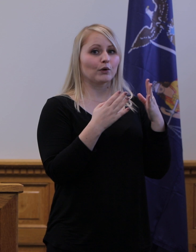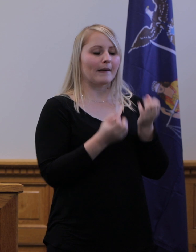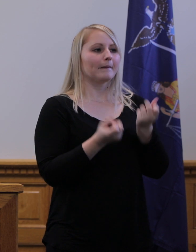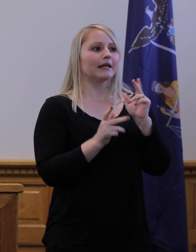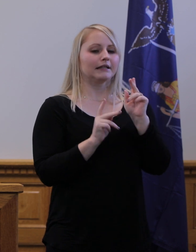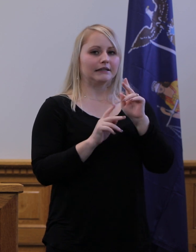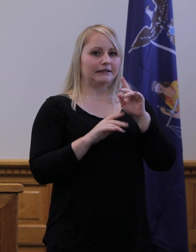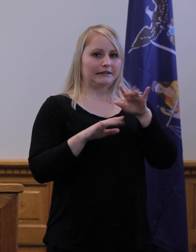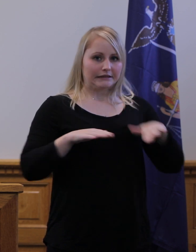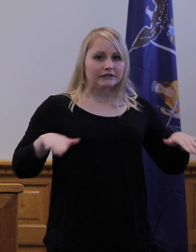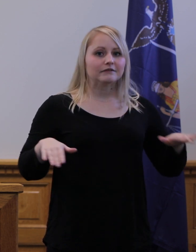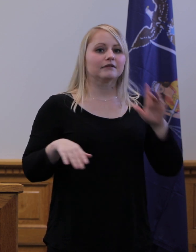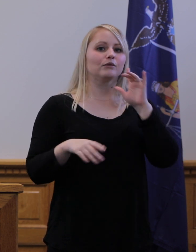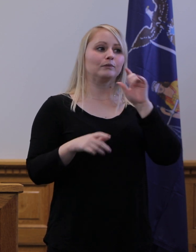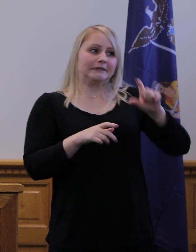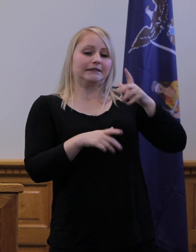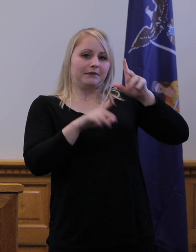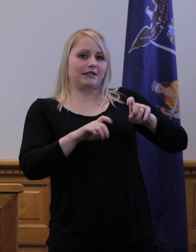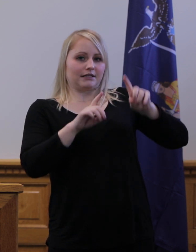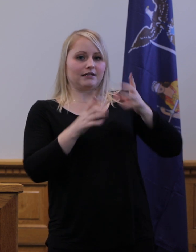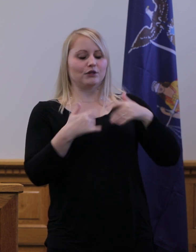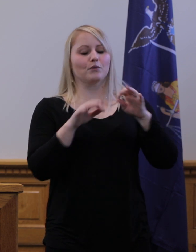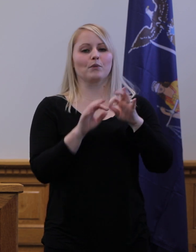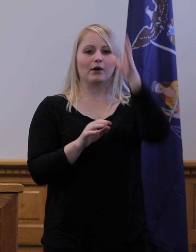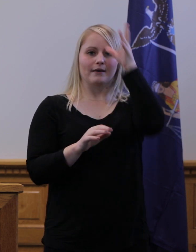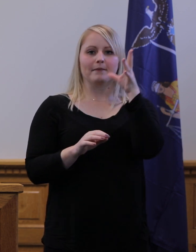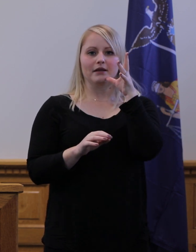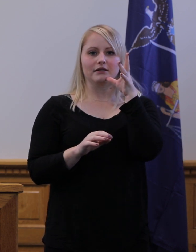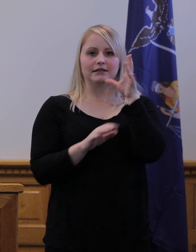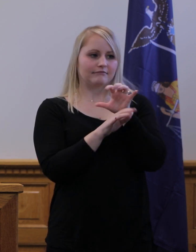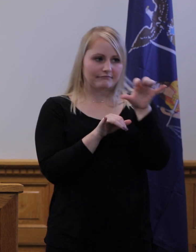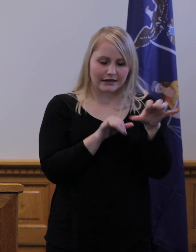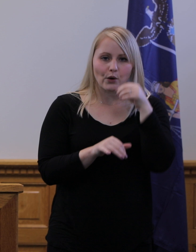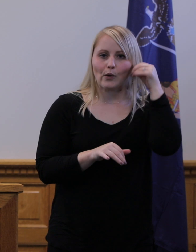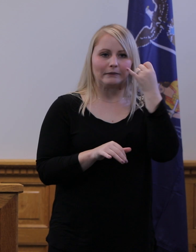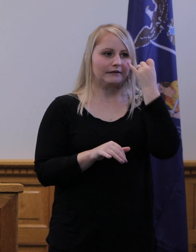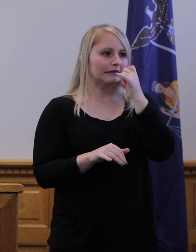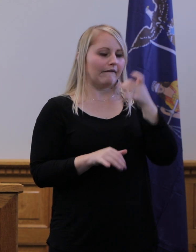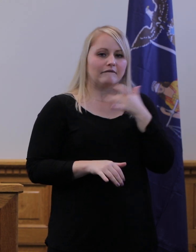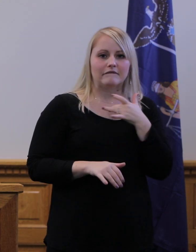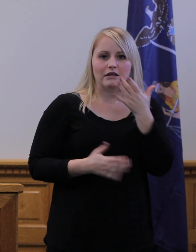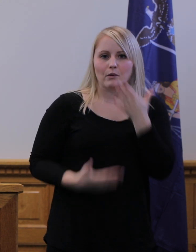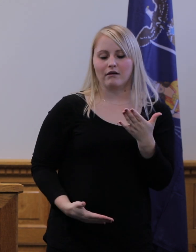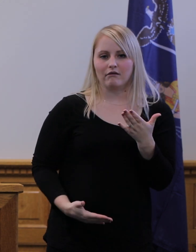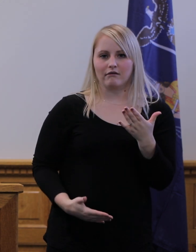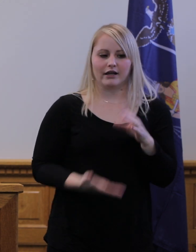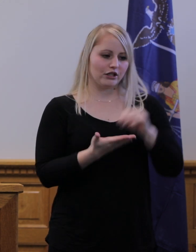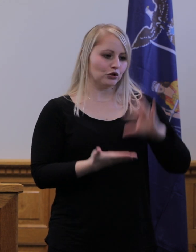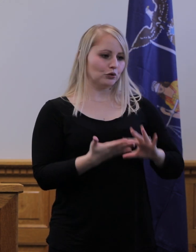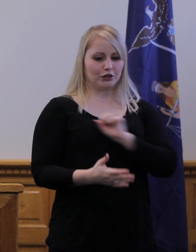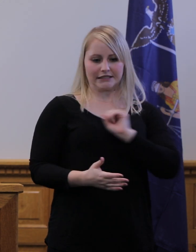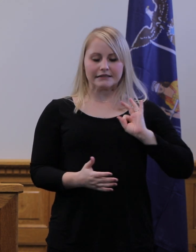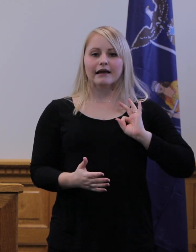kids may need to get tested. It's very important that parents keep their children home if they aren't feeling well, and that students and school